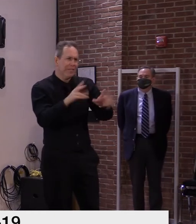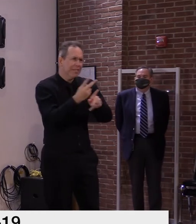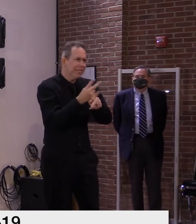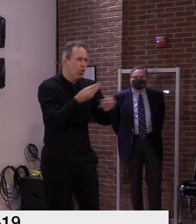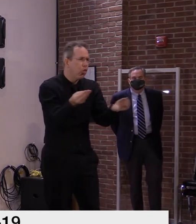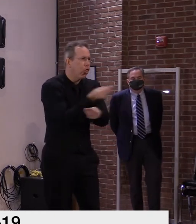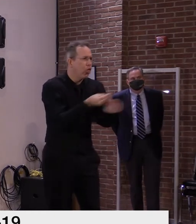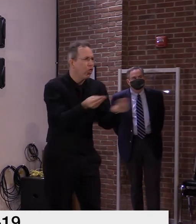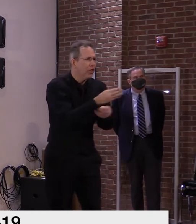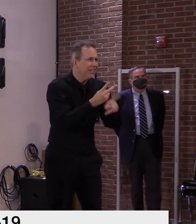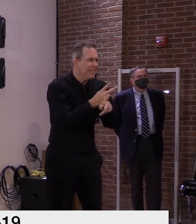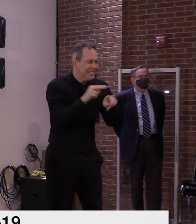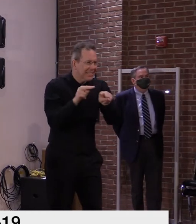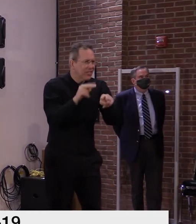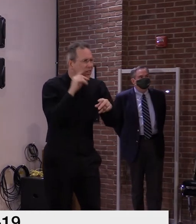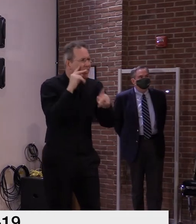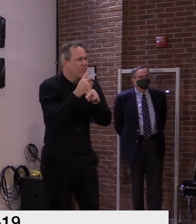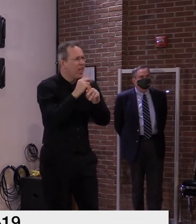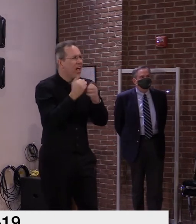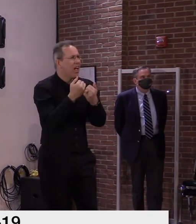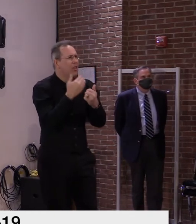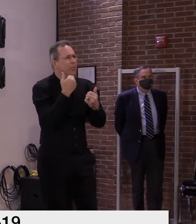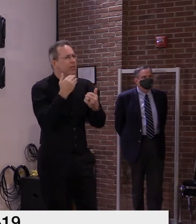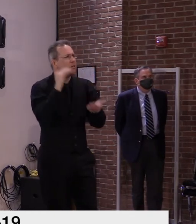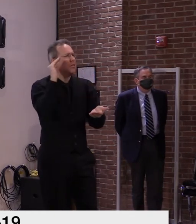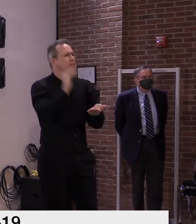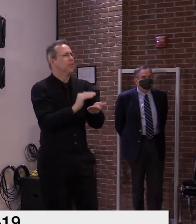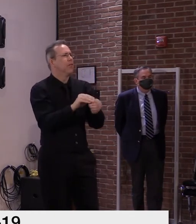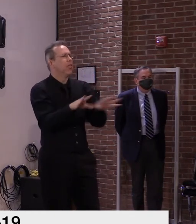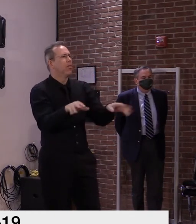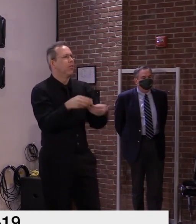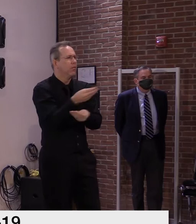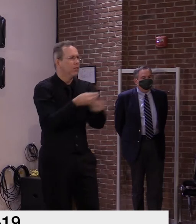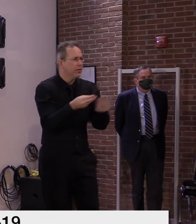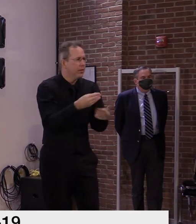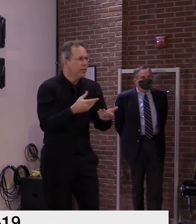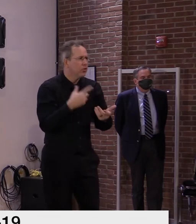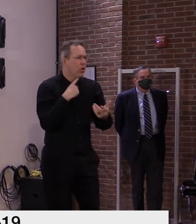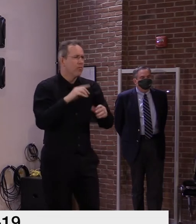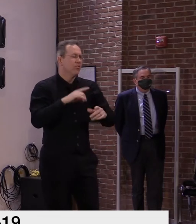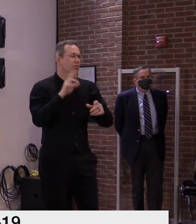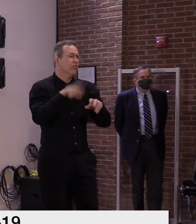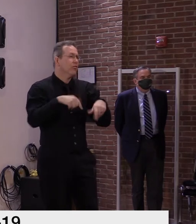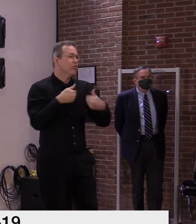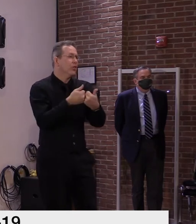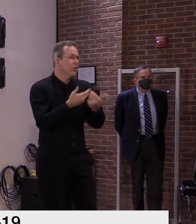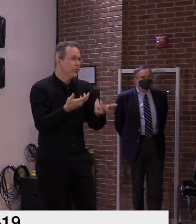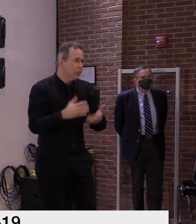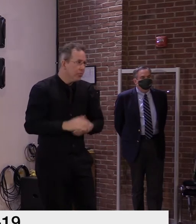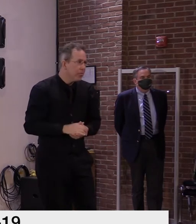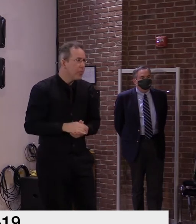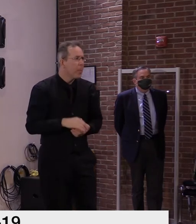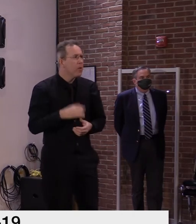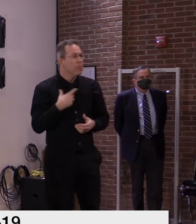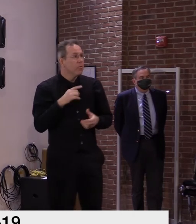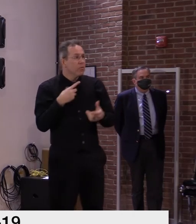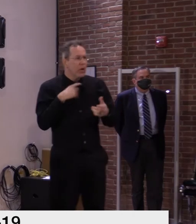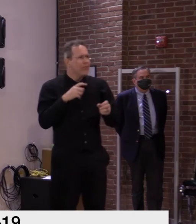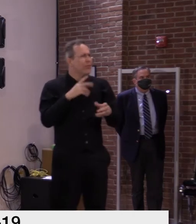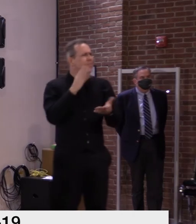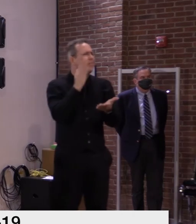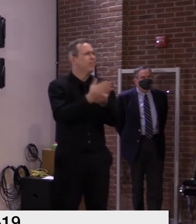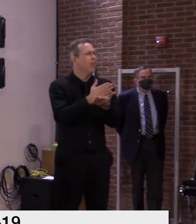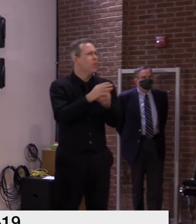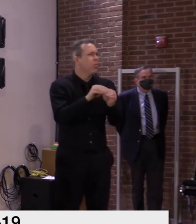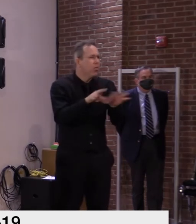way that we can to meet this challenge is figure out how we stop the virus from entering the